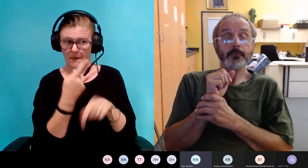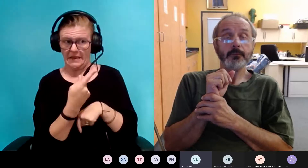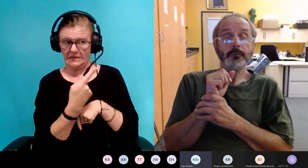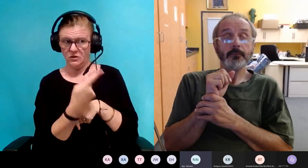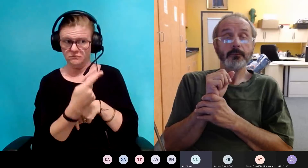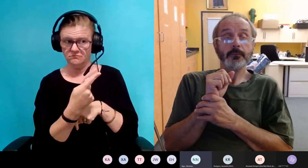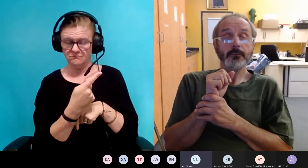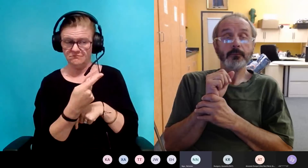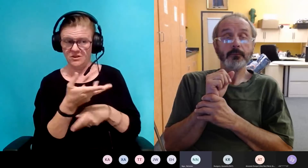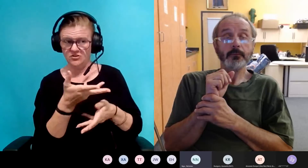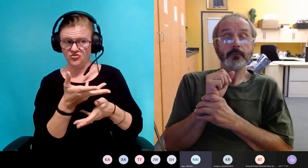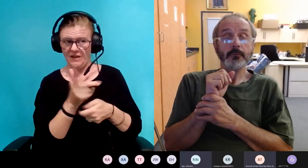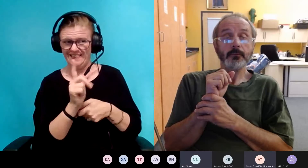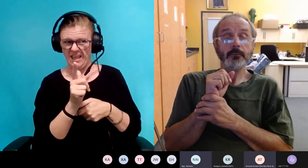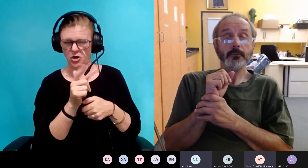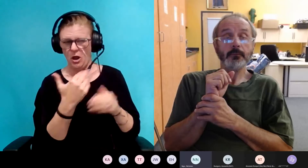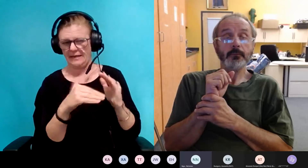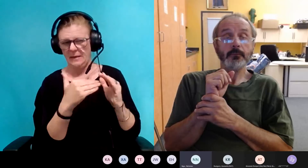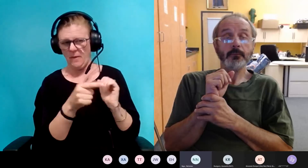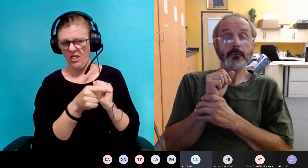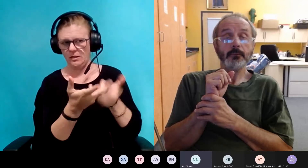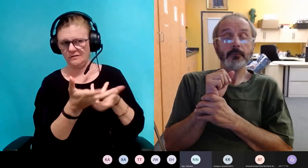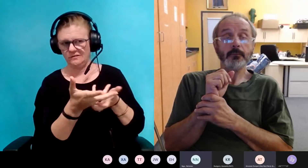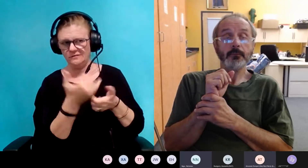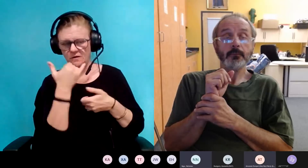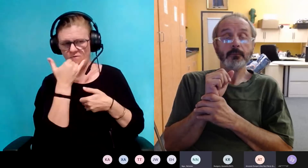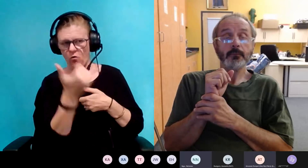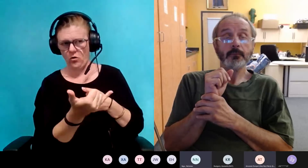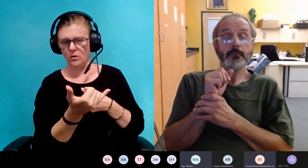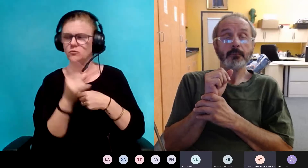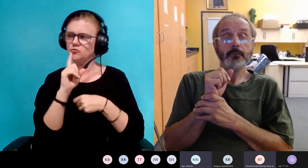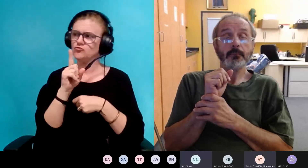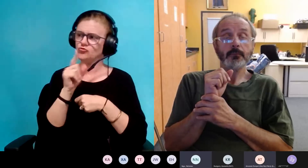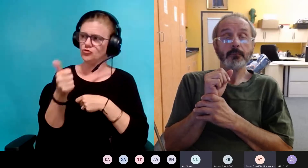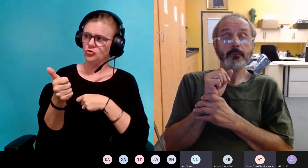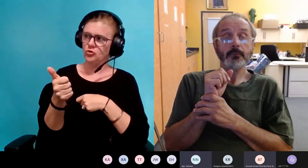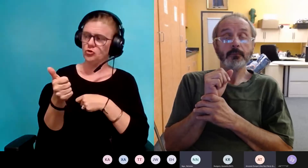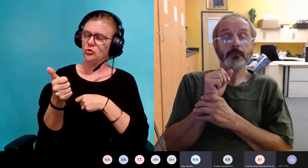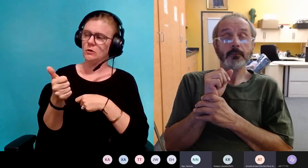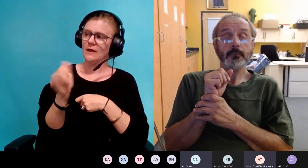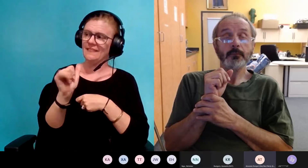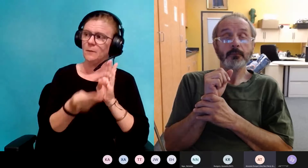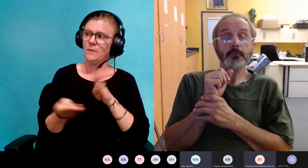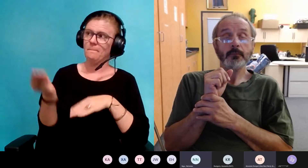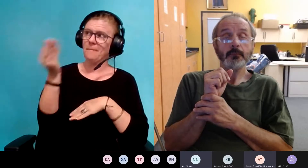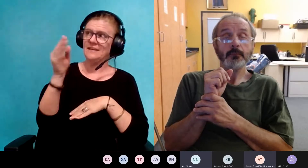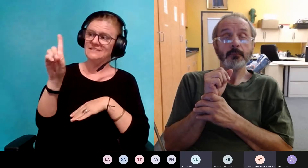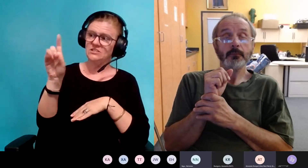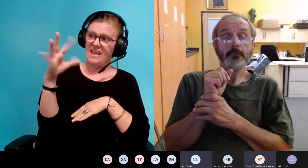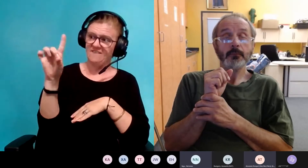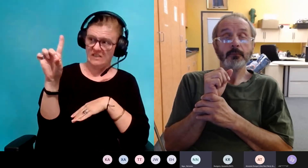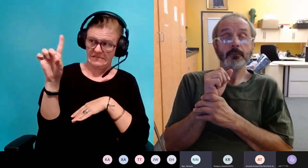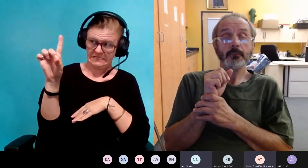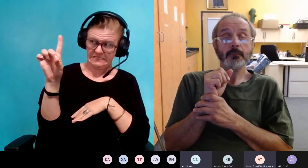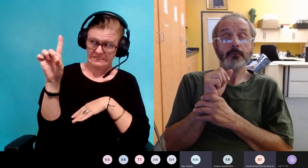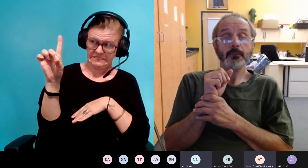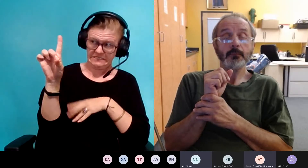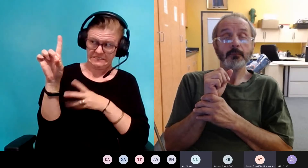little bit later offline to Sure, go maybe that could be passed up to David